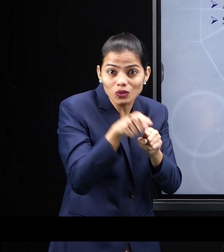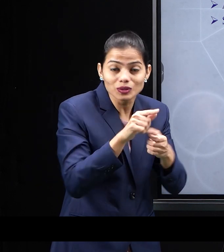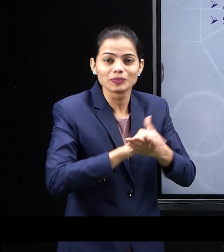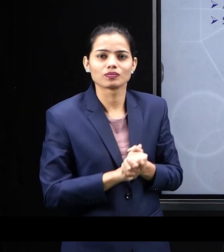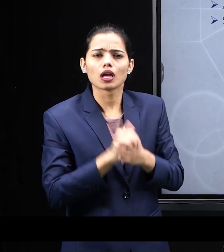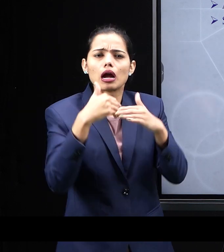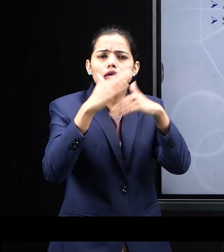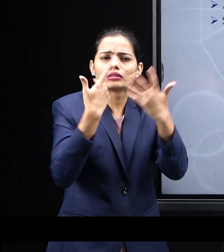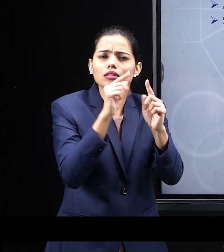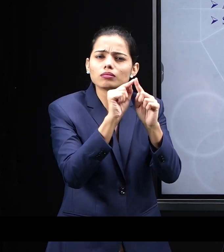set builder form,